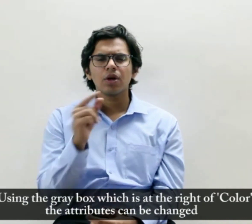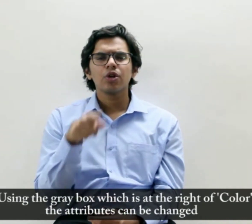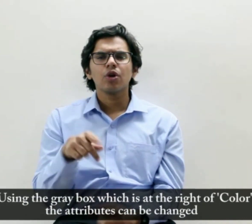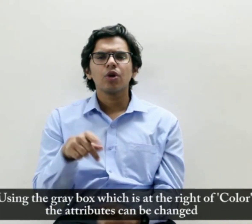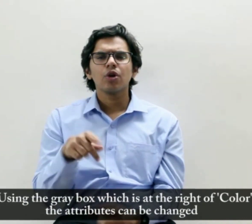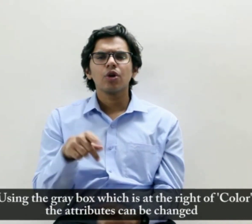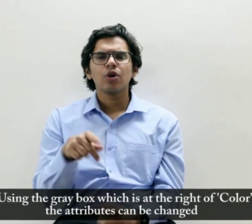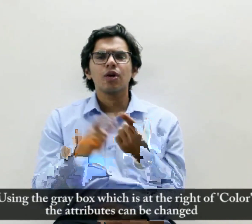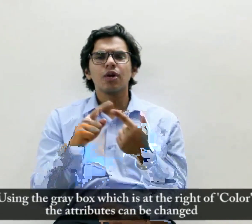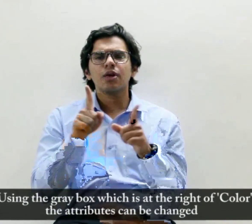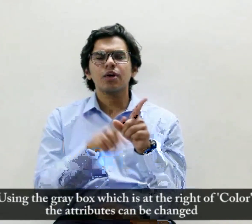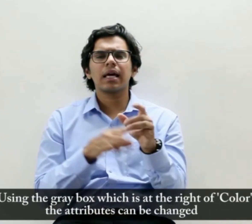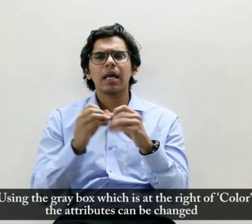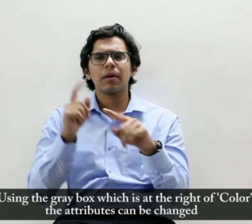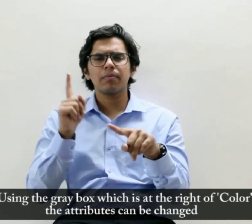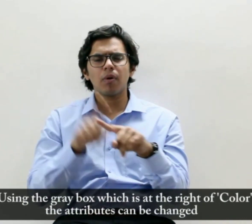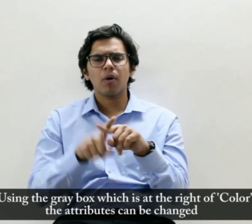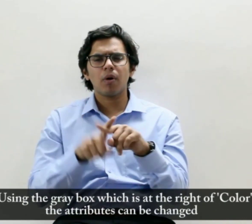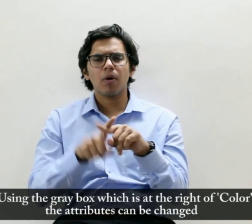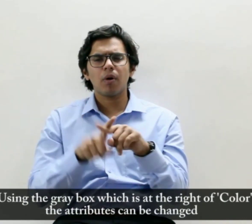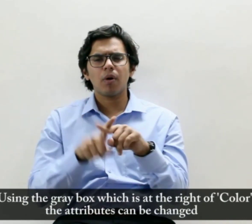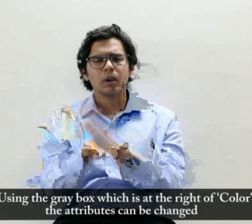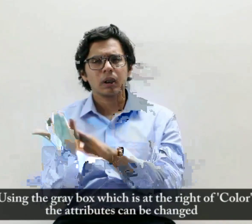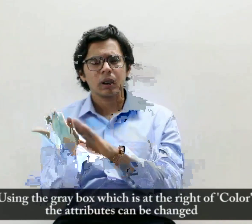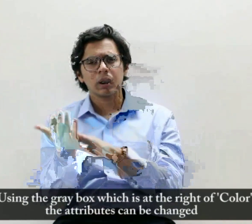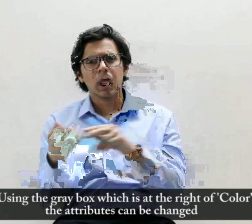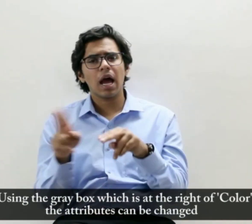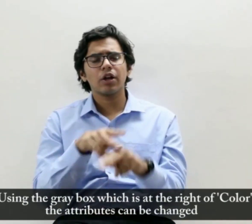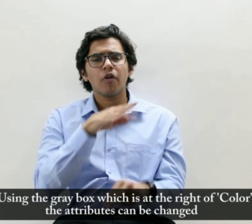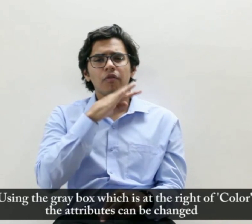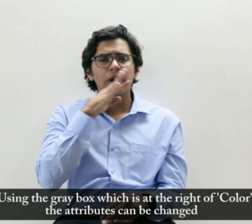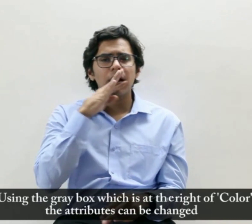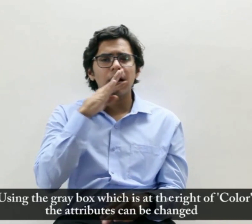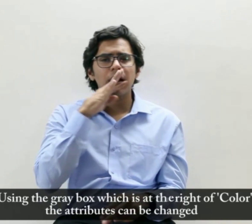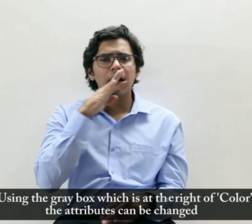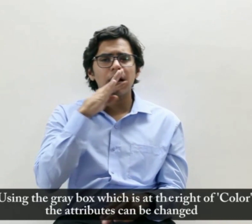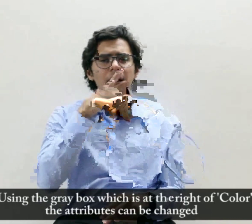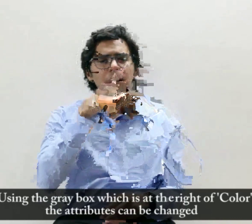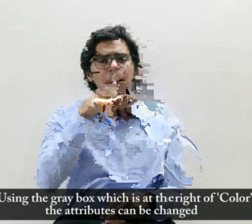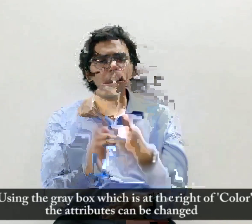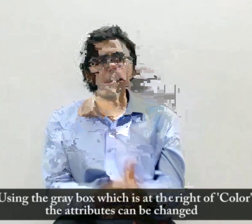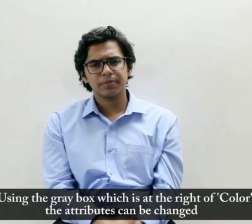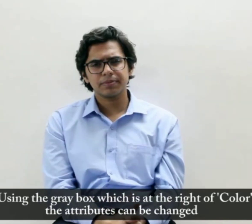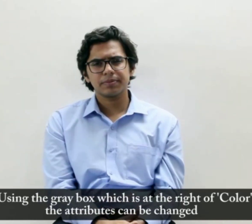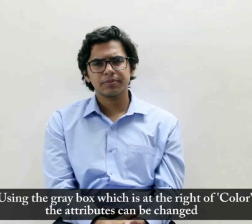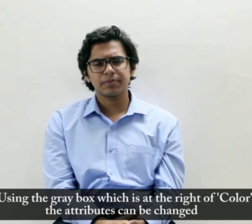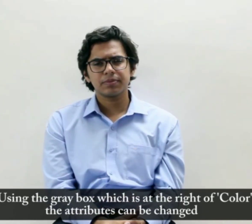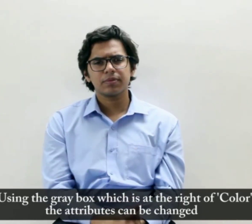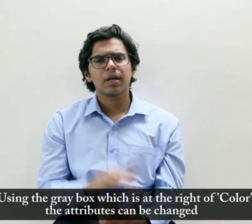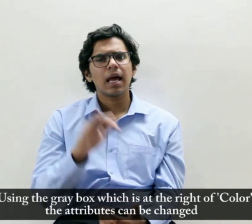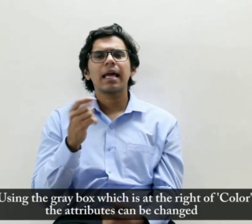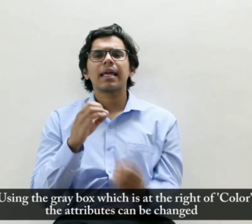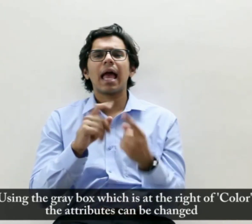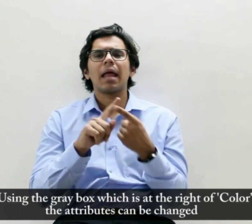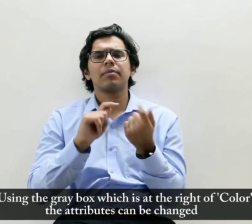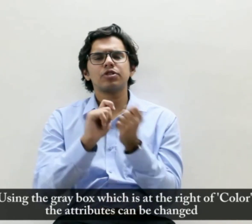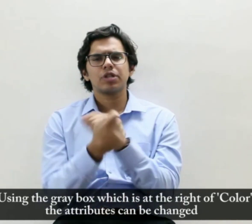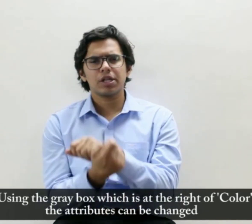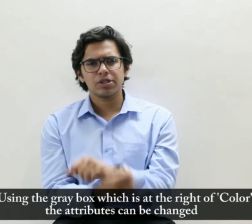Using the gray box which is at the right of color, the attribute changed.